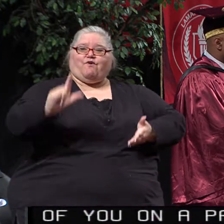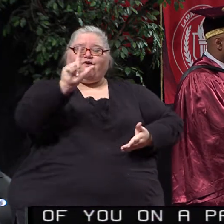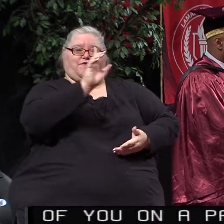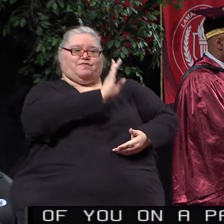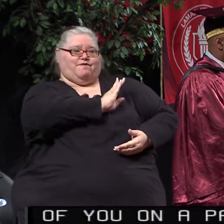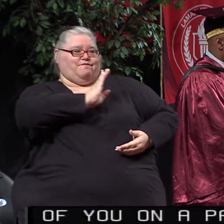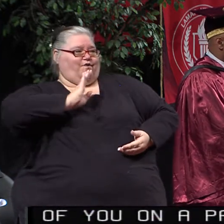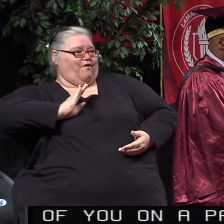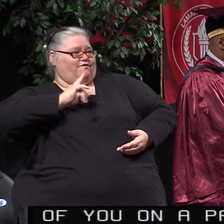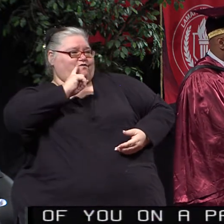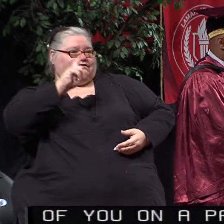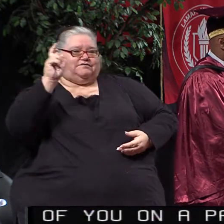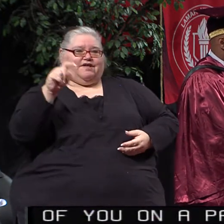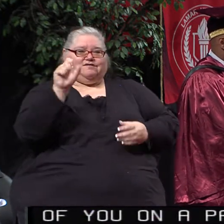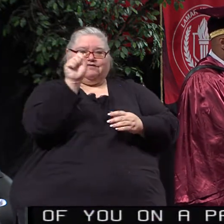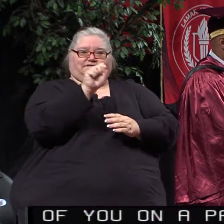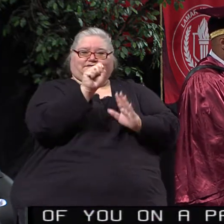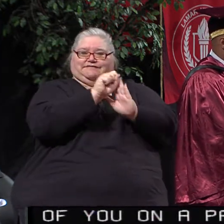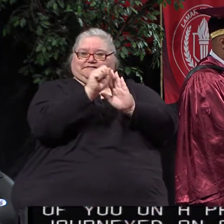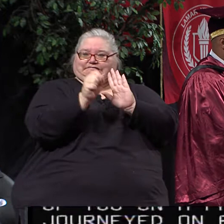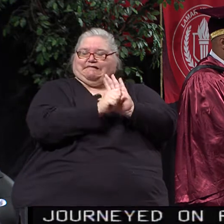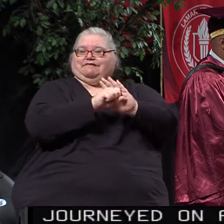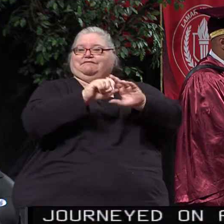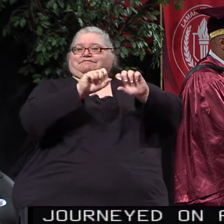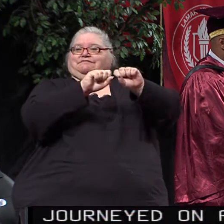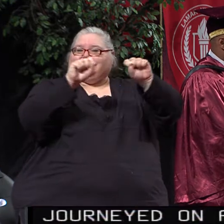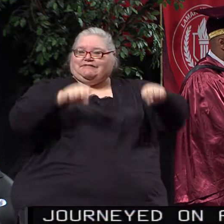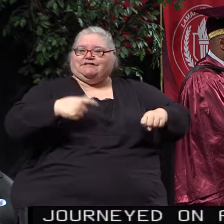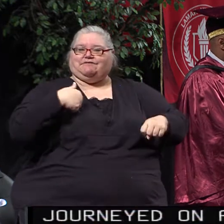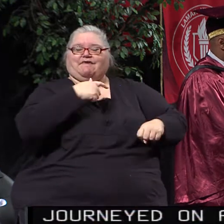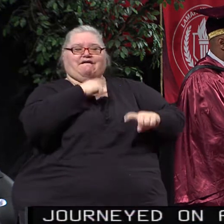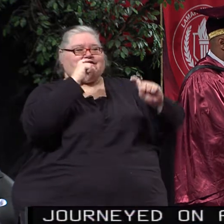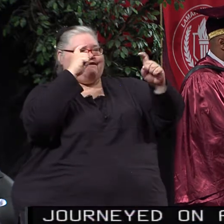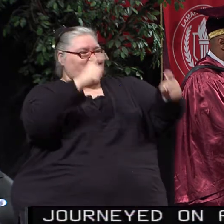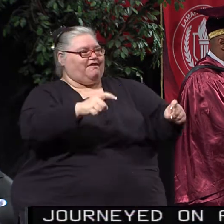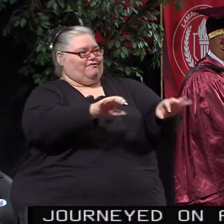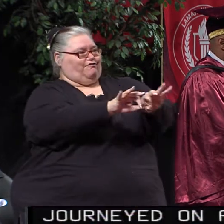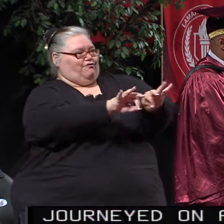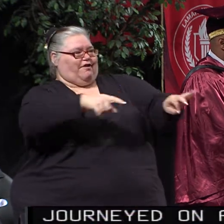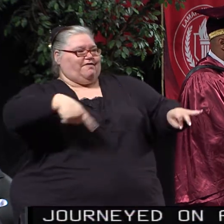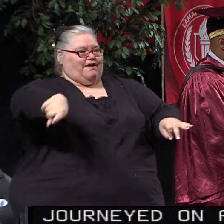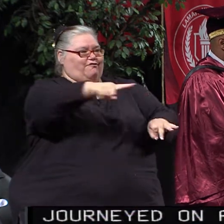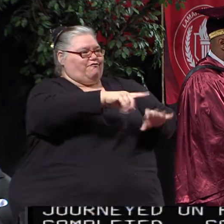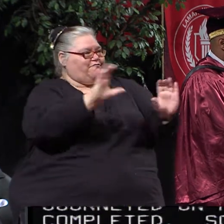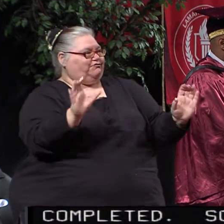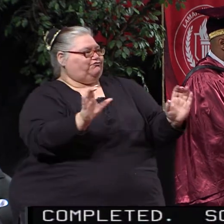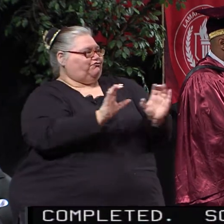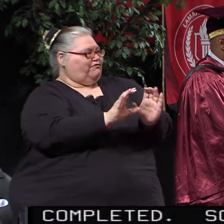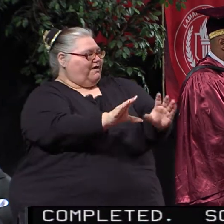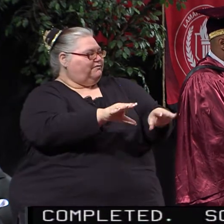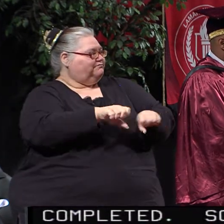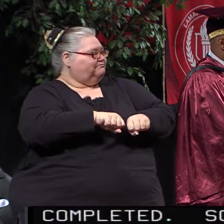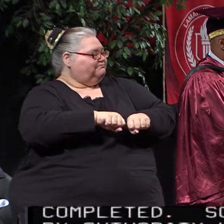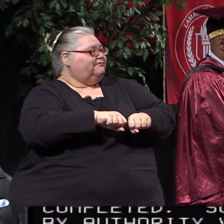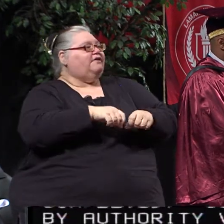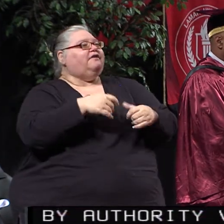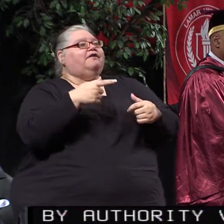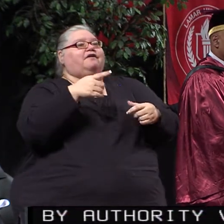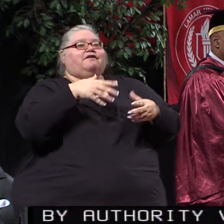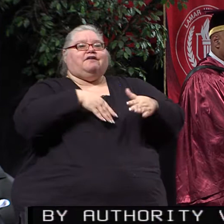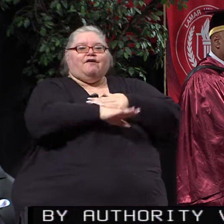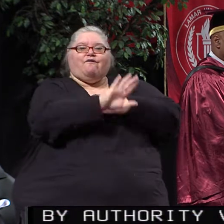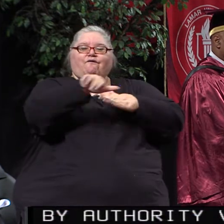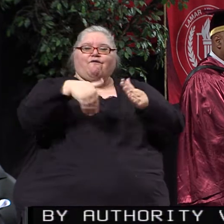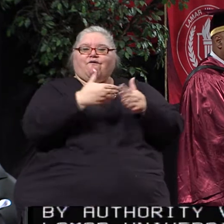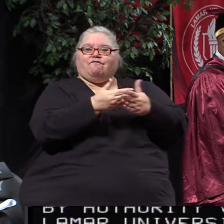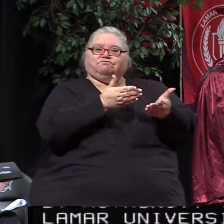Board of Regents of Texas State University System, I confer upon you the degree for which you have been certified, admitting you to all the rights